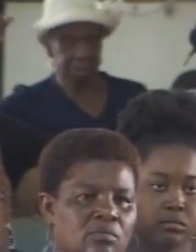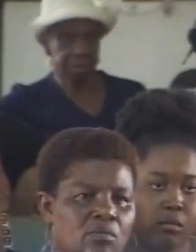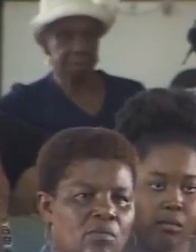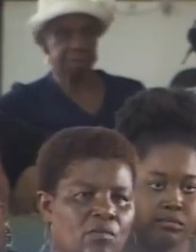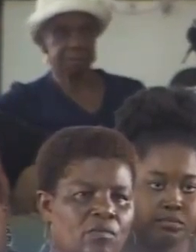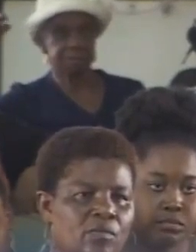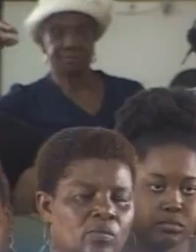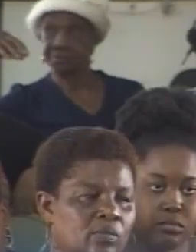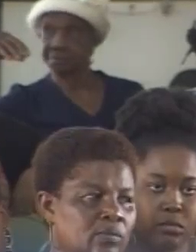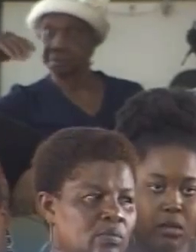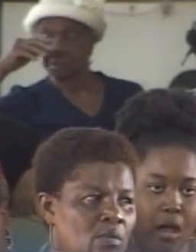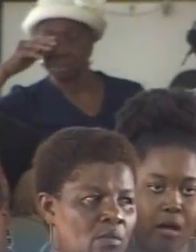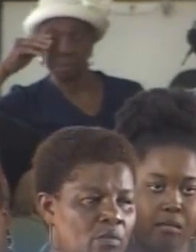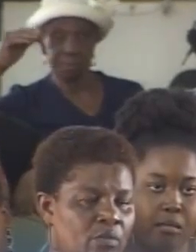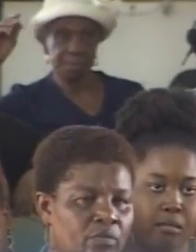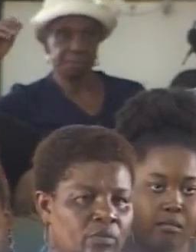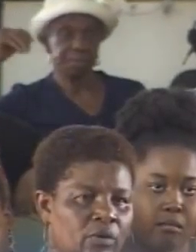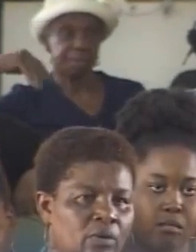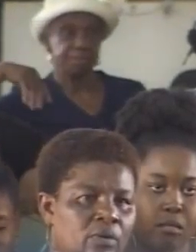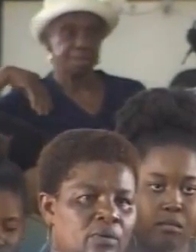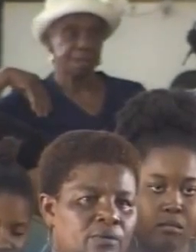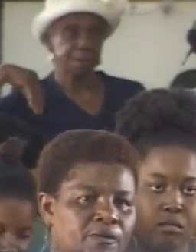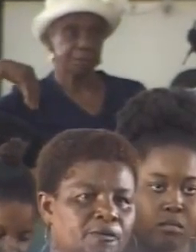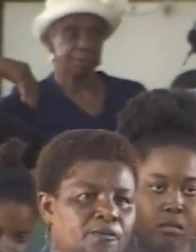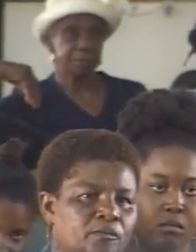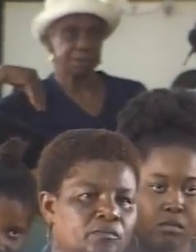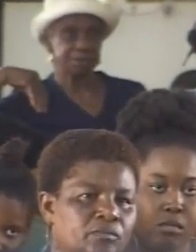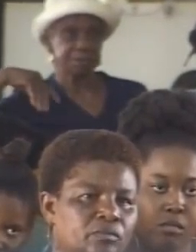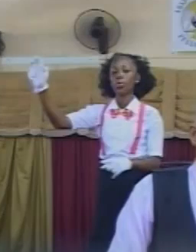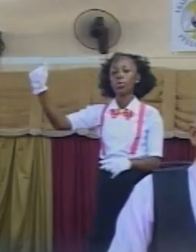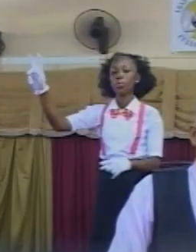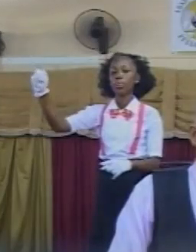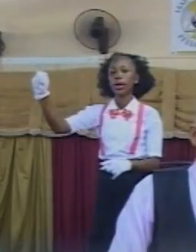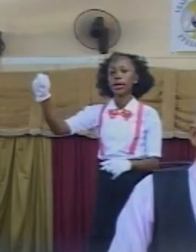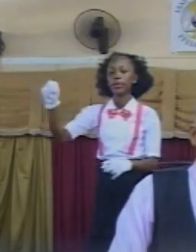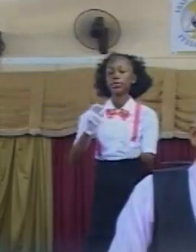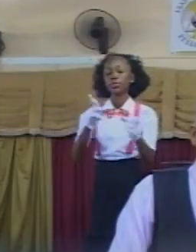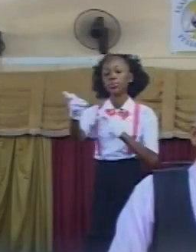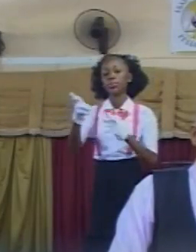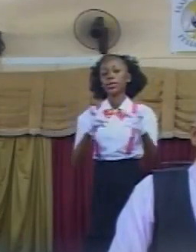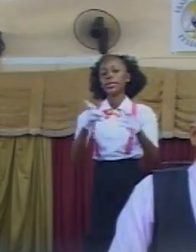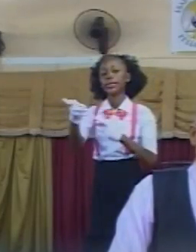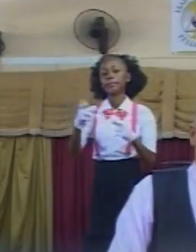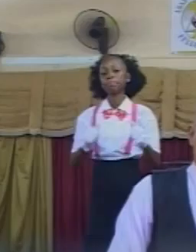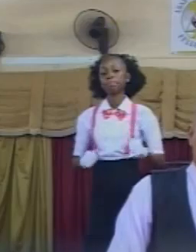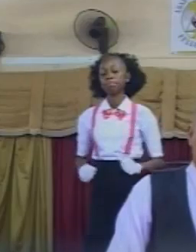the Jews from Roman colonialism and domination.